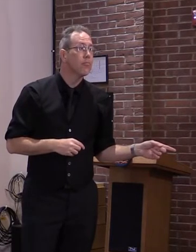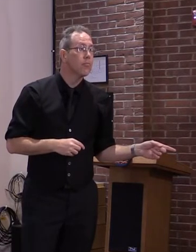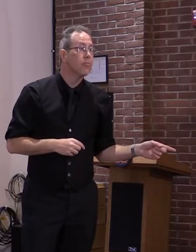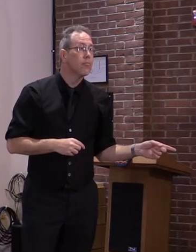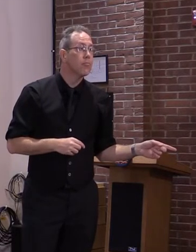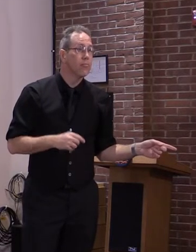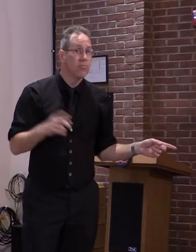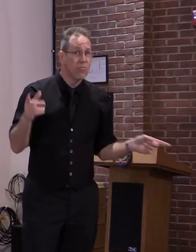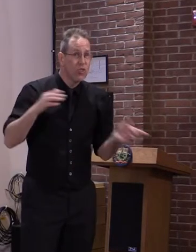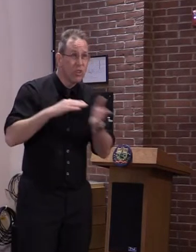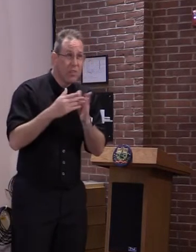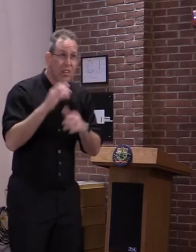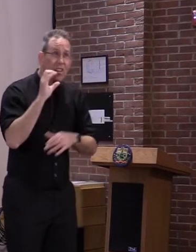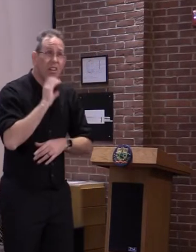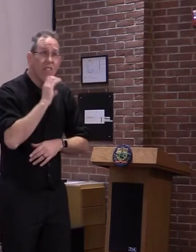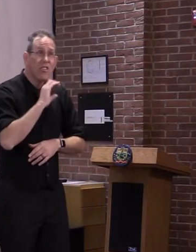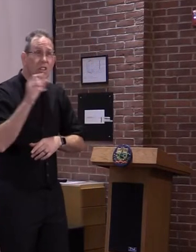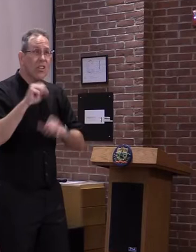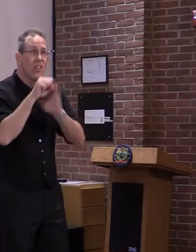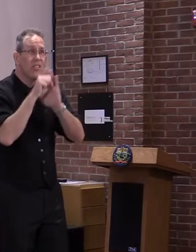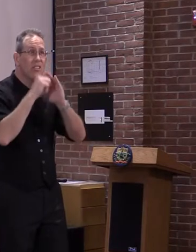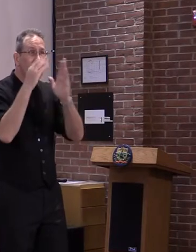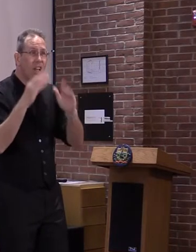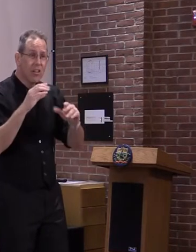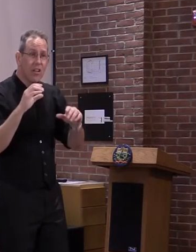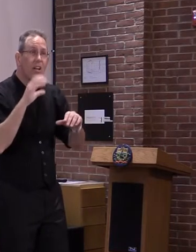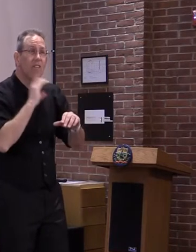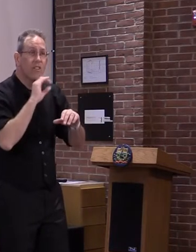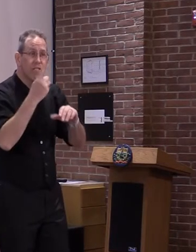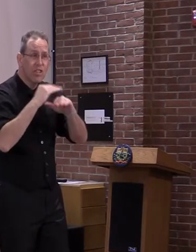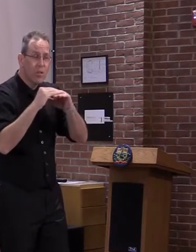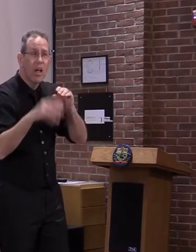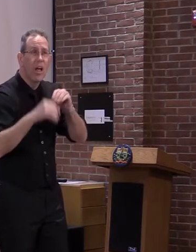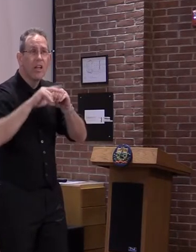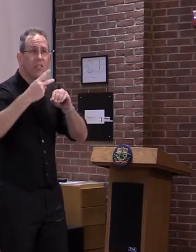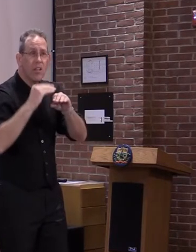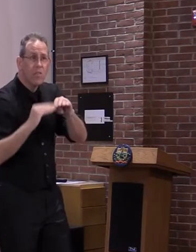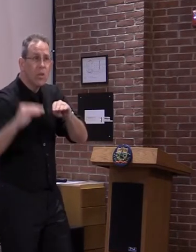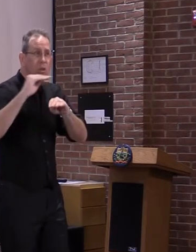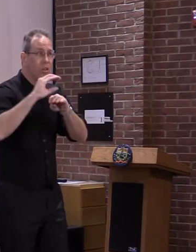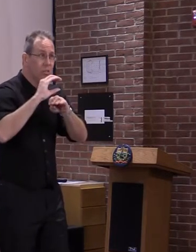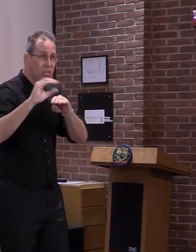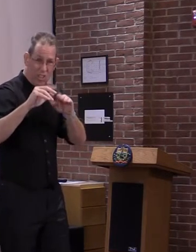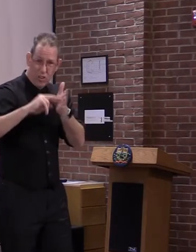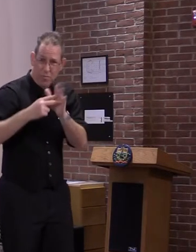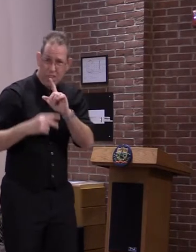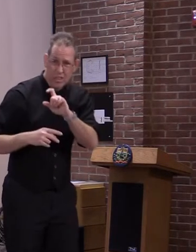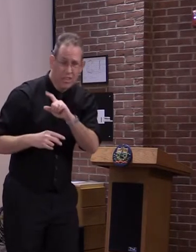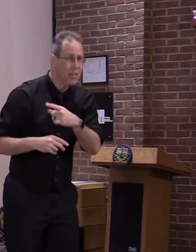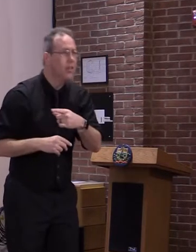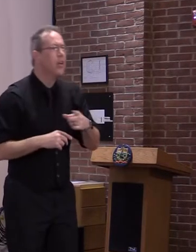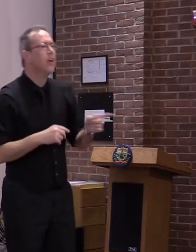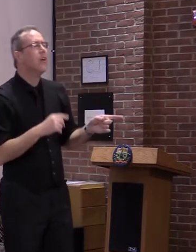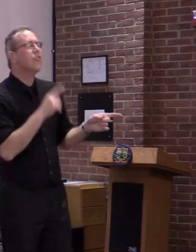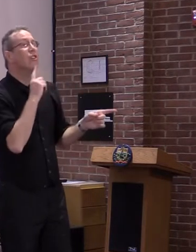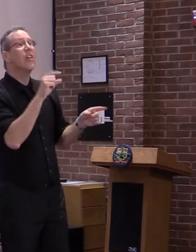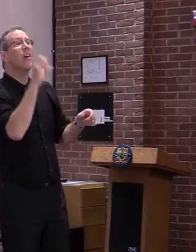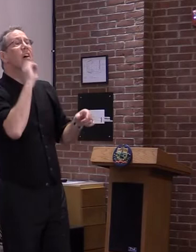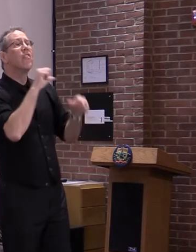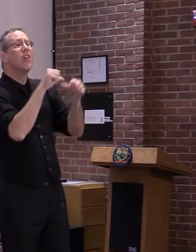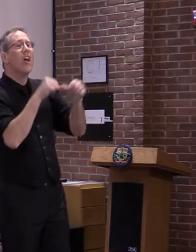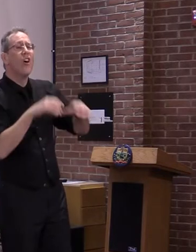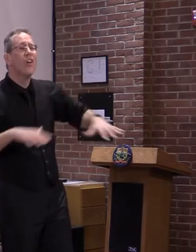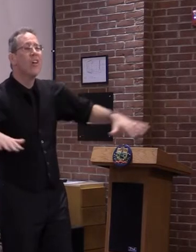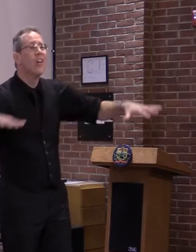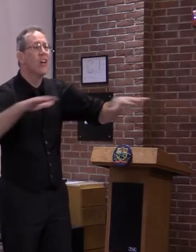right? I mean, the floor, they're talking about using the existing eating area for more committee